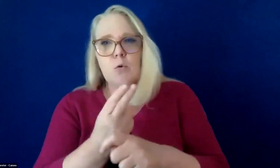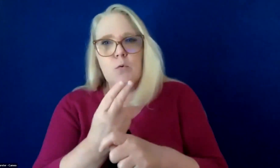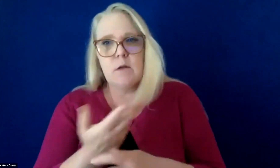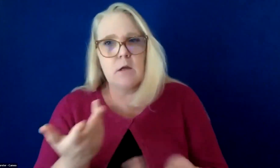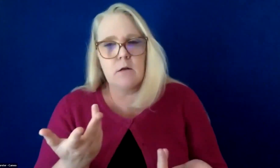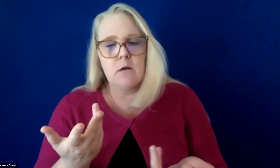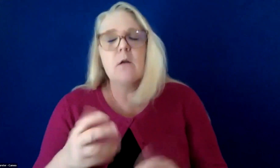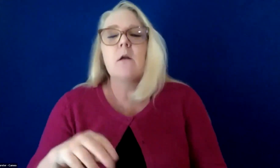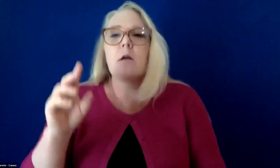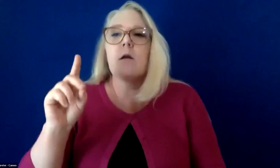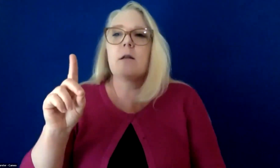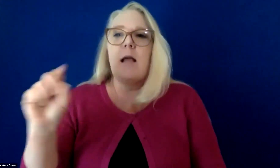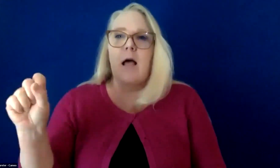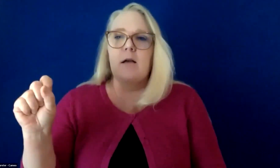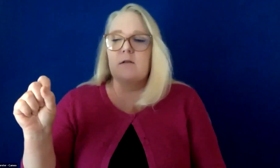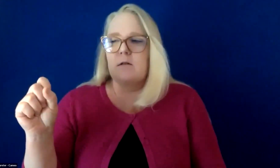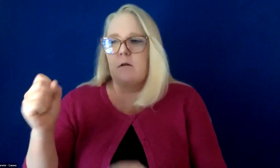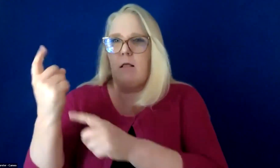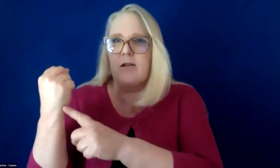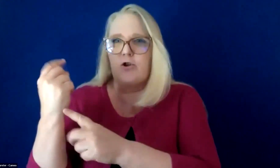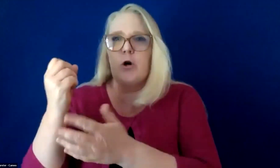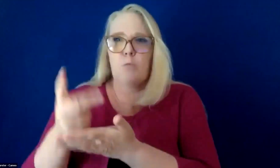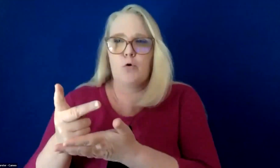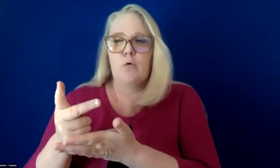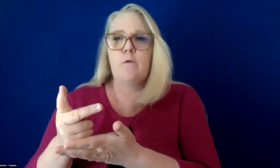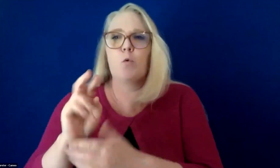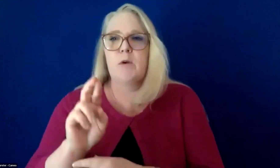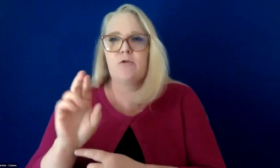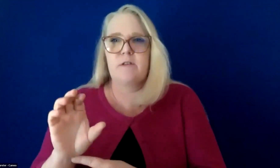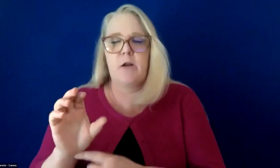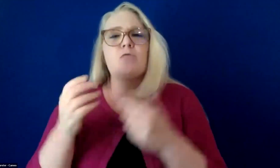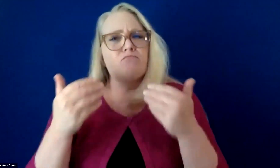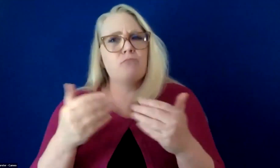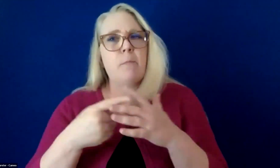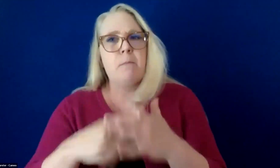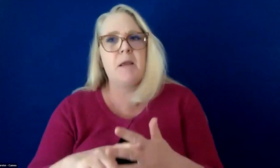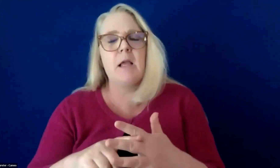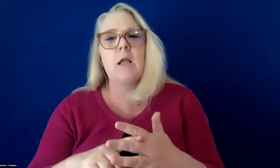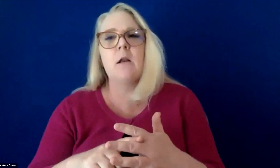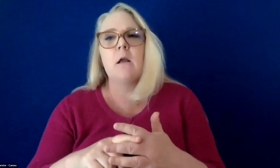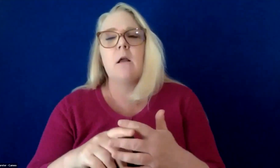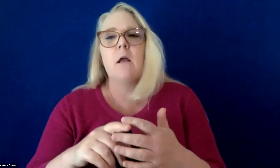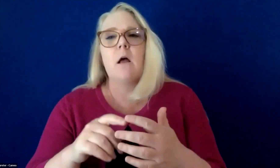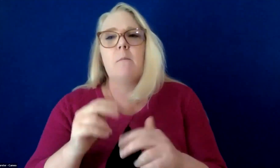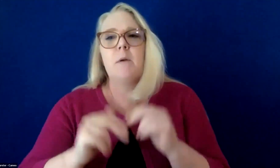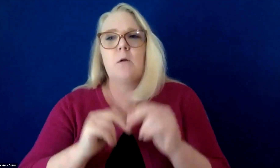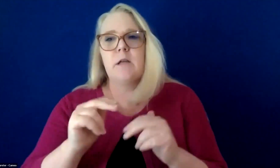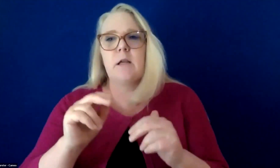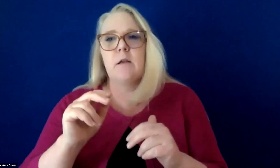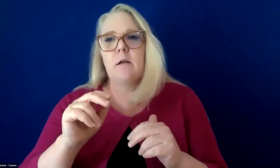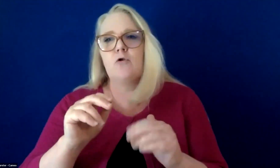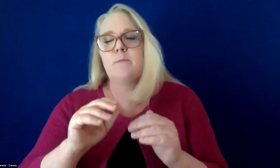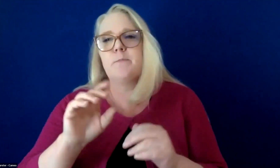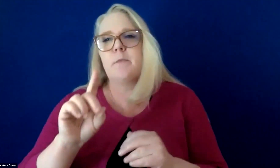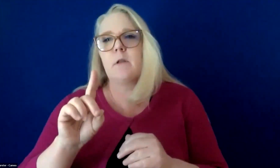so the Department of Developmental Services this last year approved regional centers to begin building accessory dwelling units on